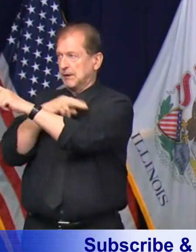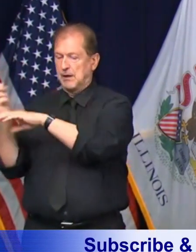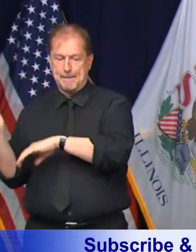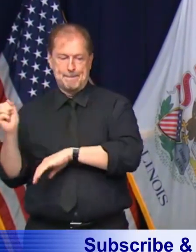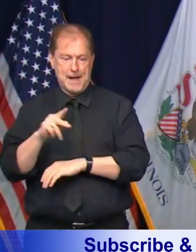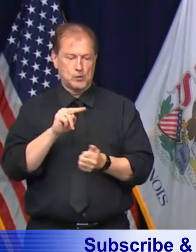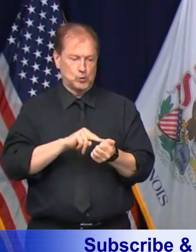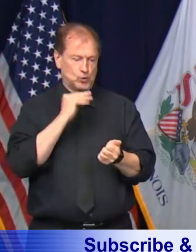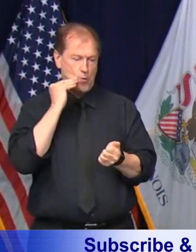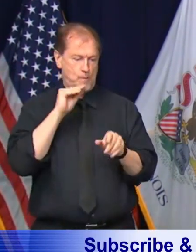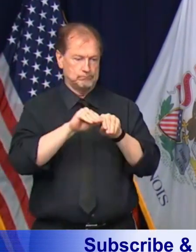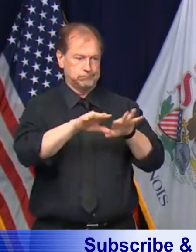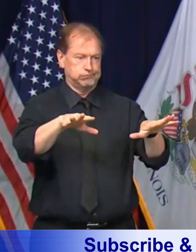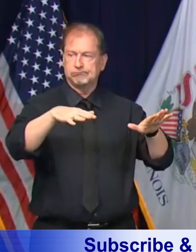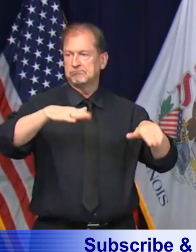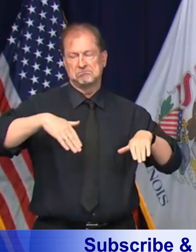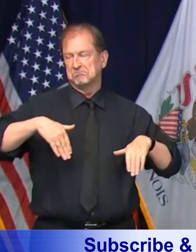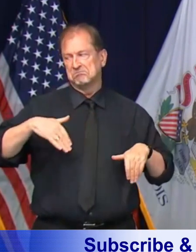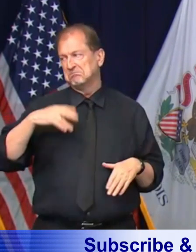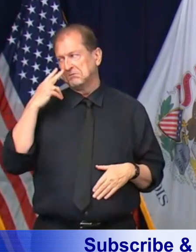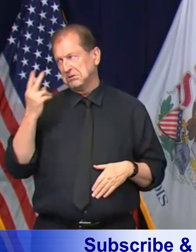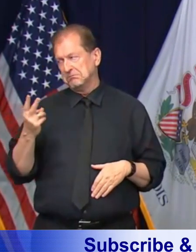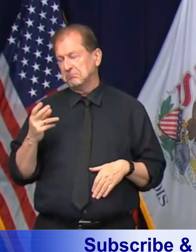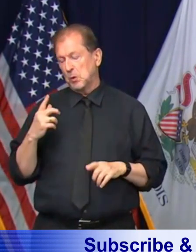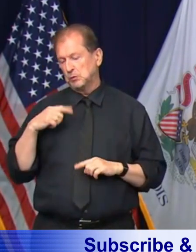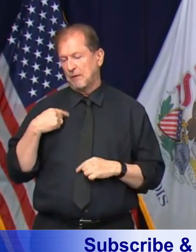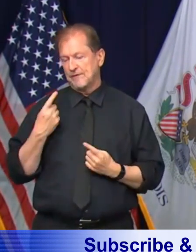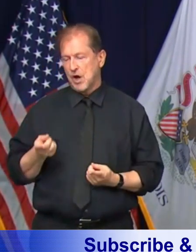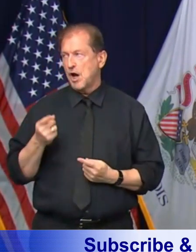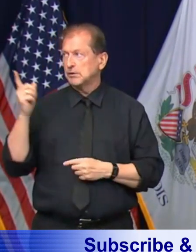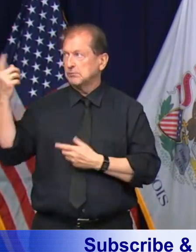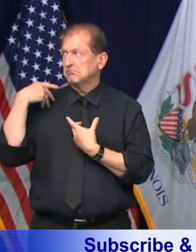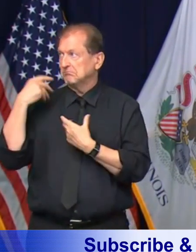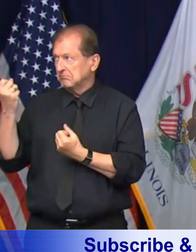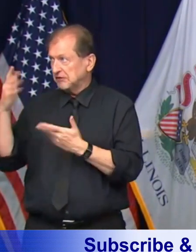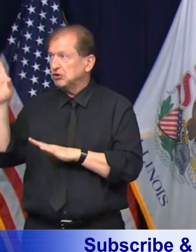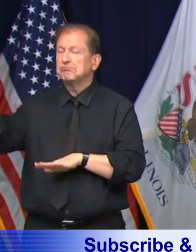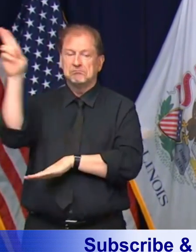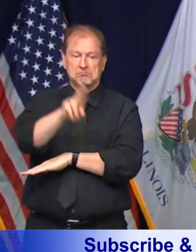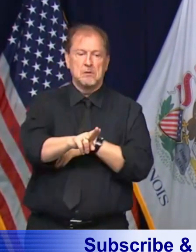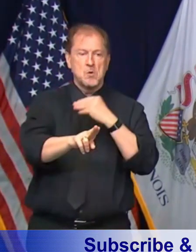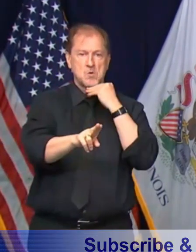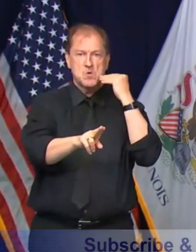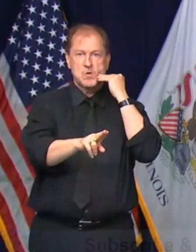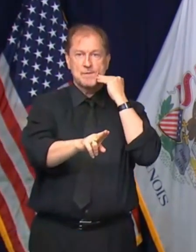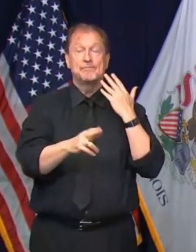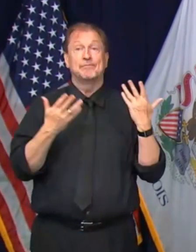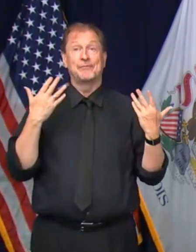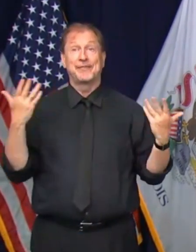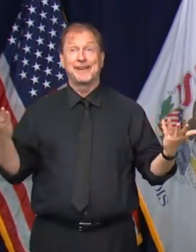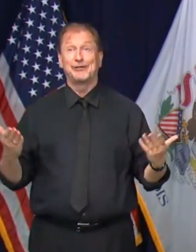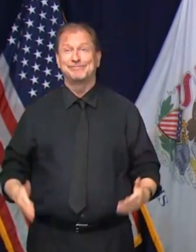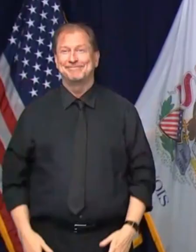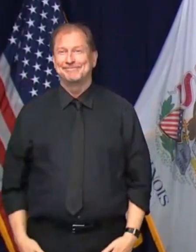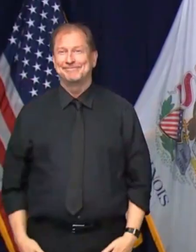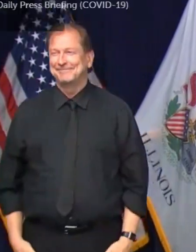and then transmitted it to somebody in their nursing home. All right, thank you. Yep, thank you.